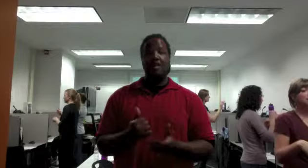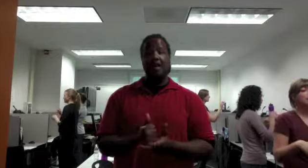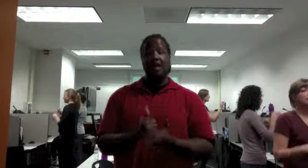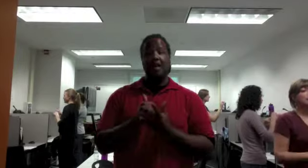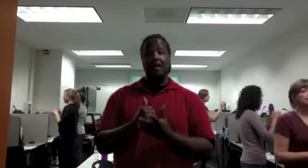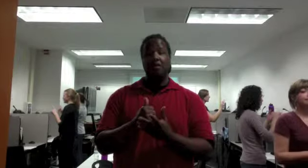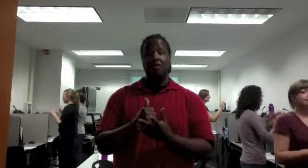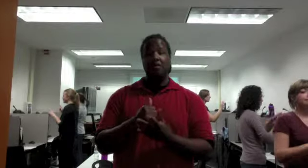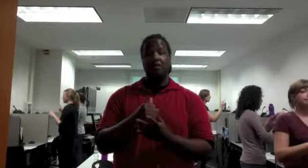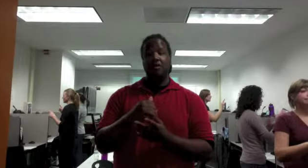few of those.